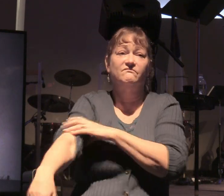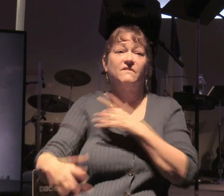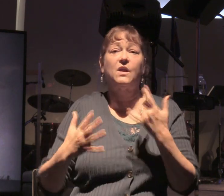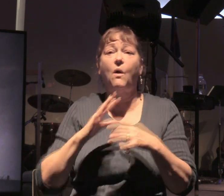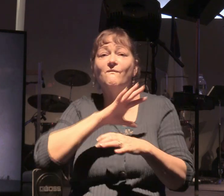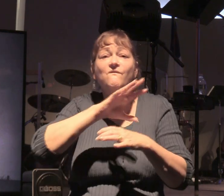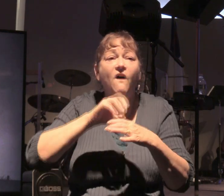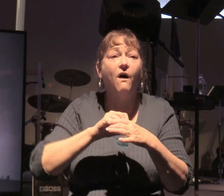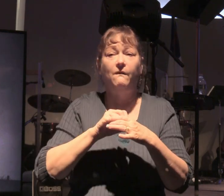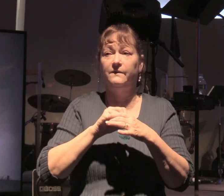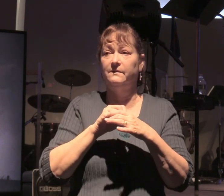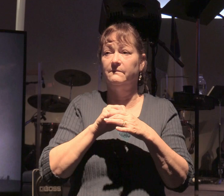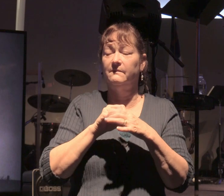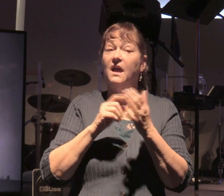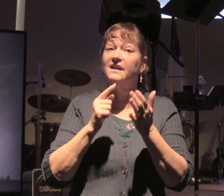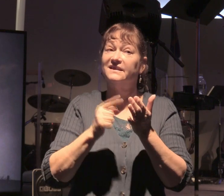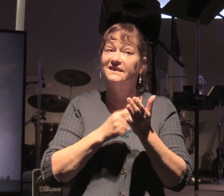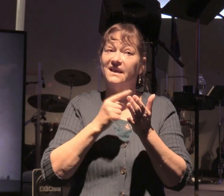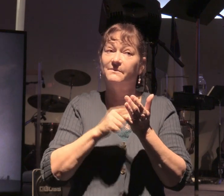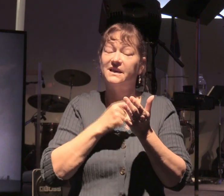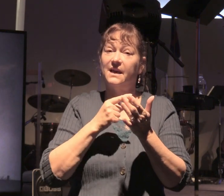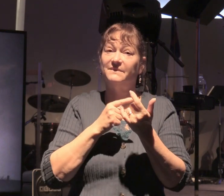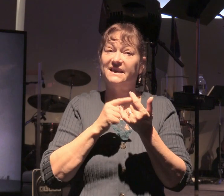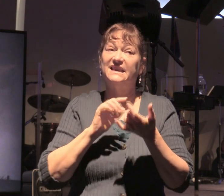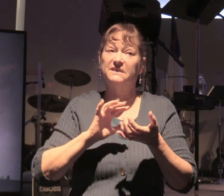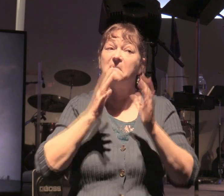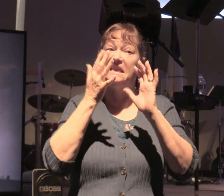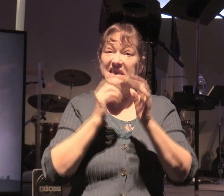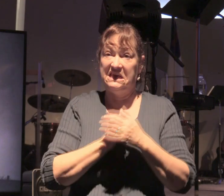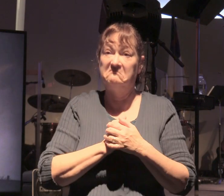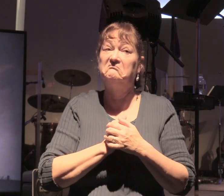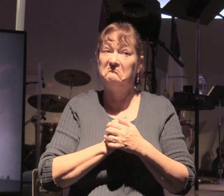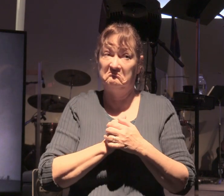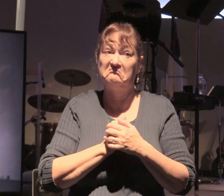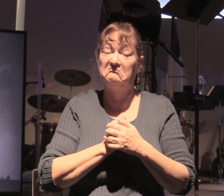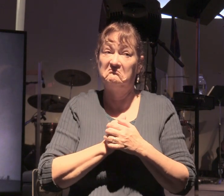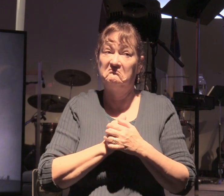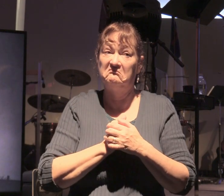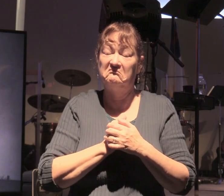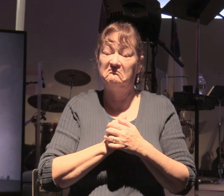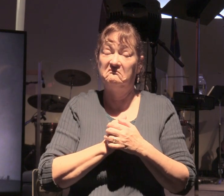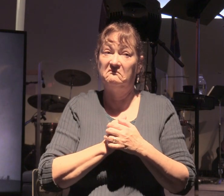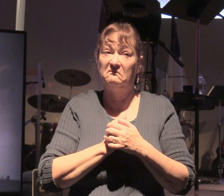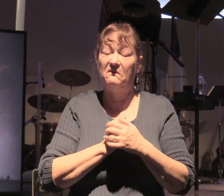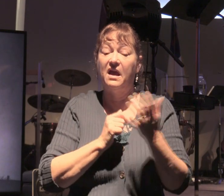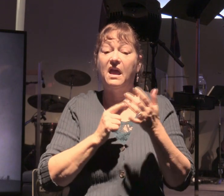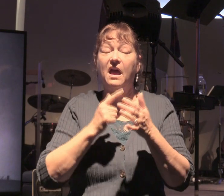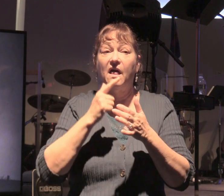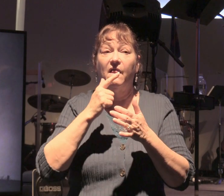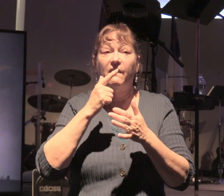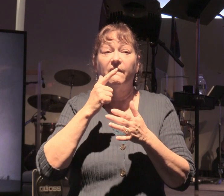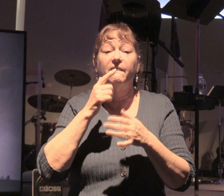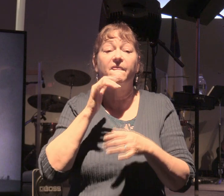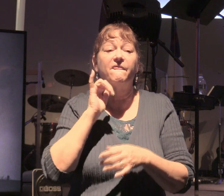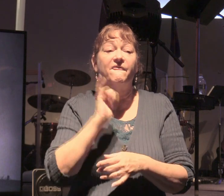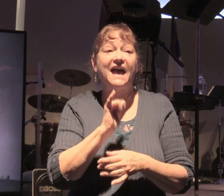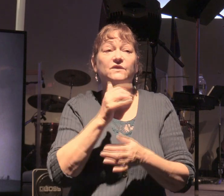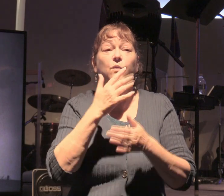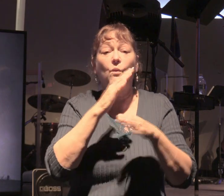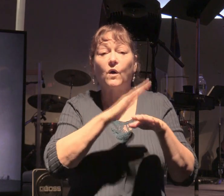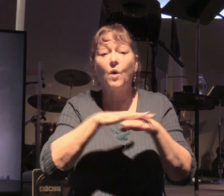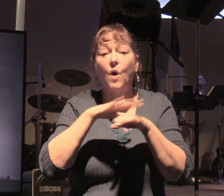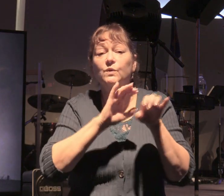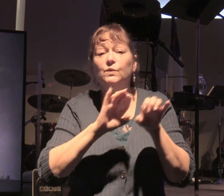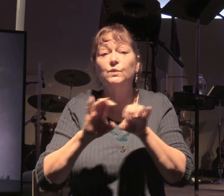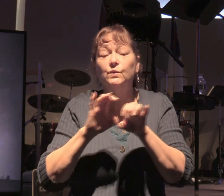get involved. And sometimes it's messy. That's what we're called to do. And the reason is,